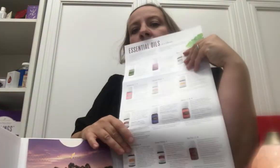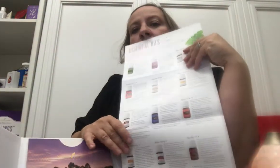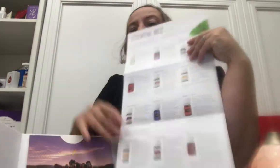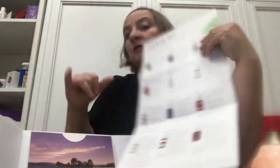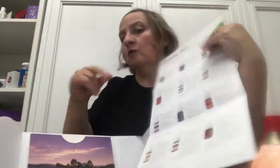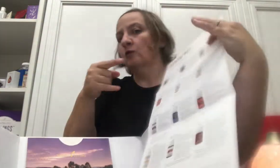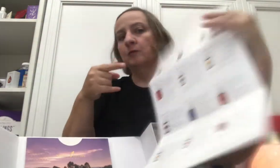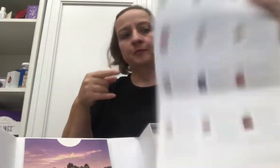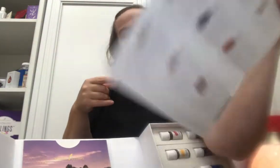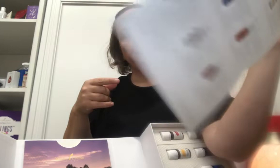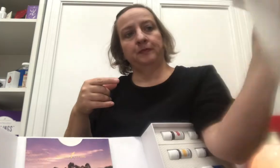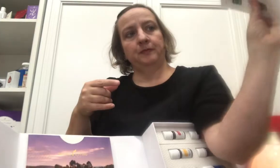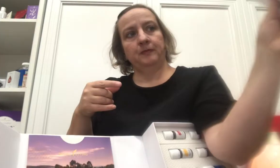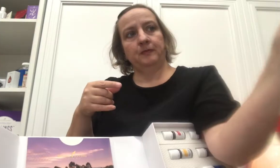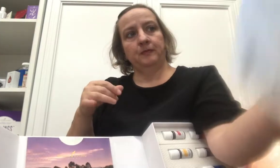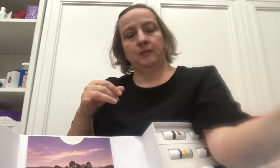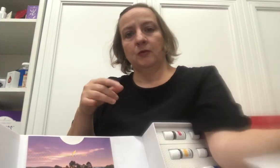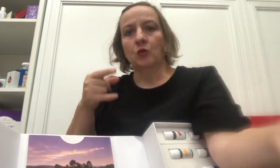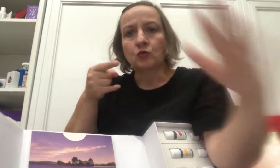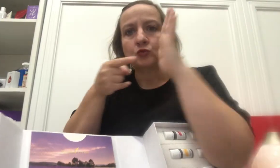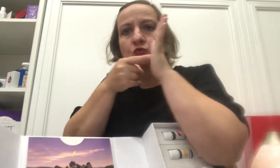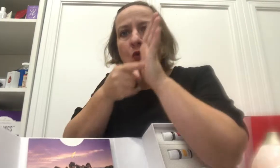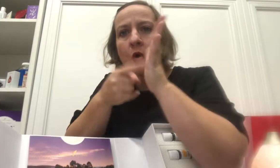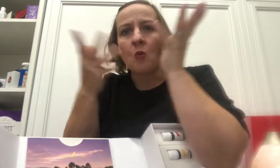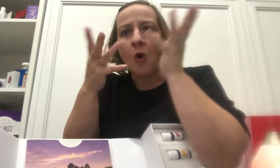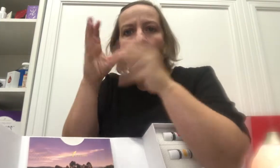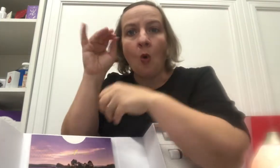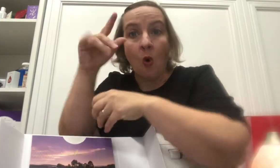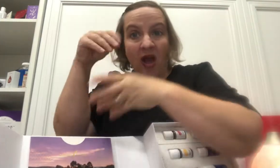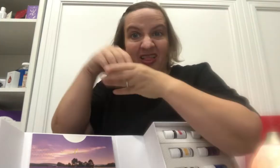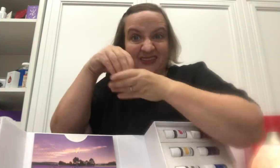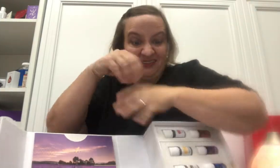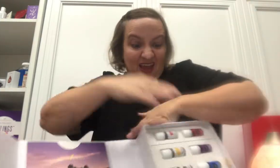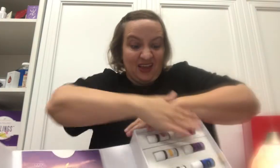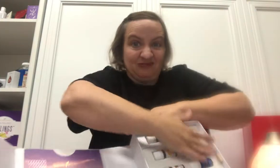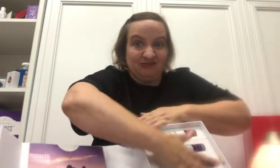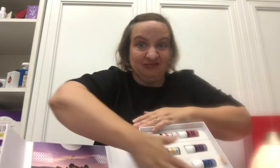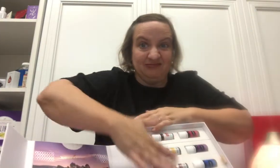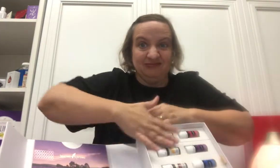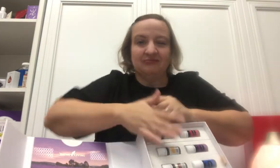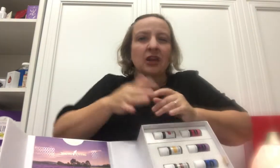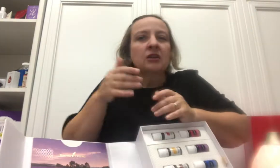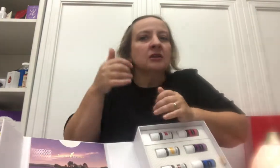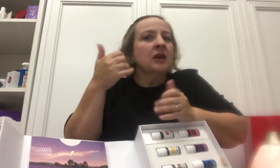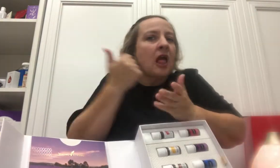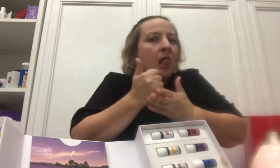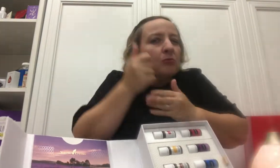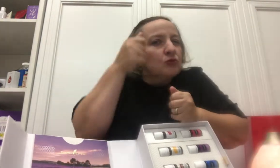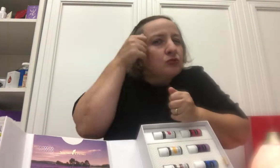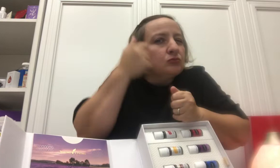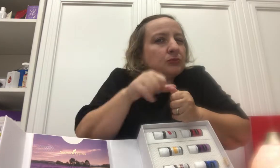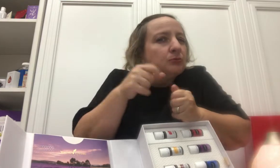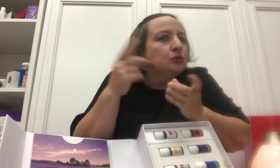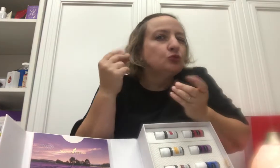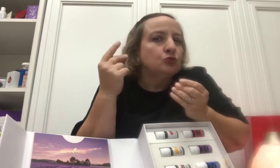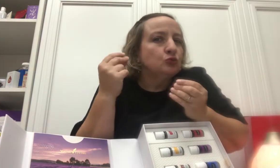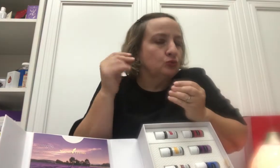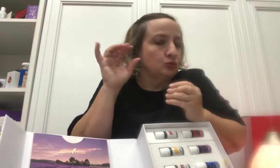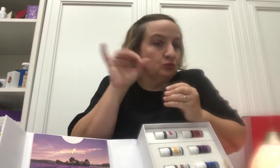goes through each of the oils, and it shows you which oils are in this kit and helps you remember